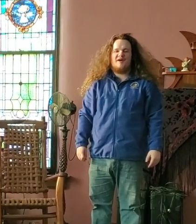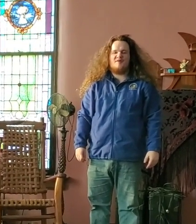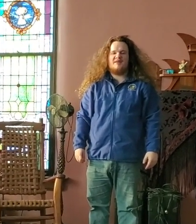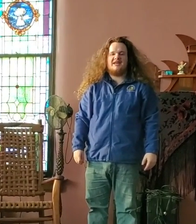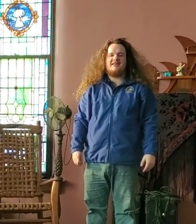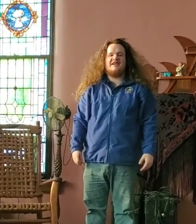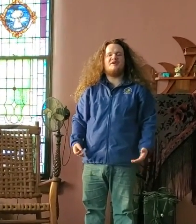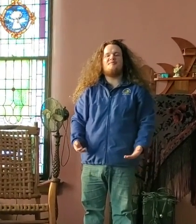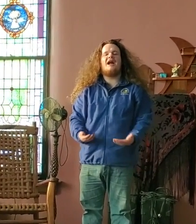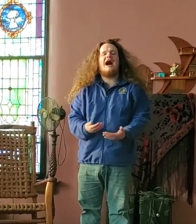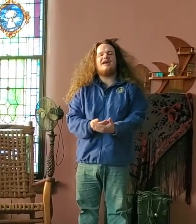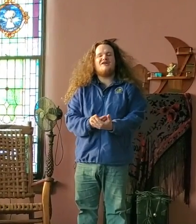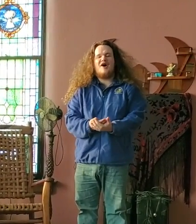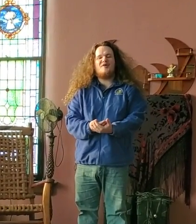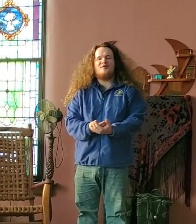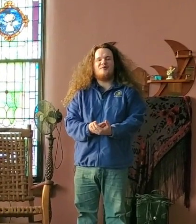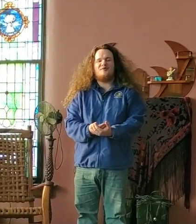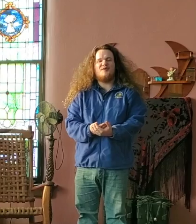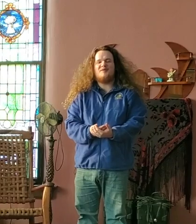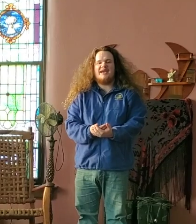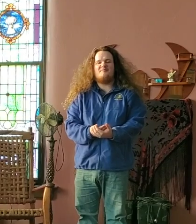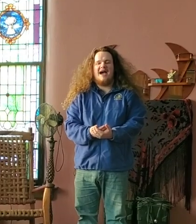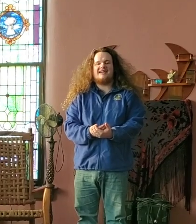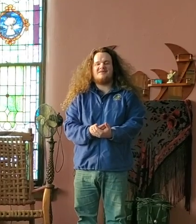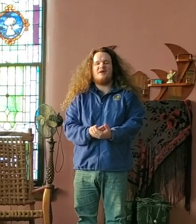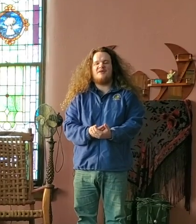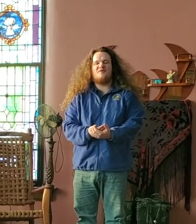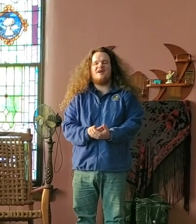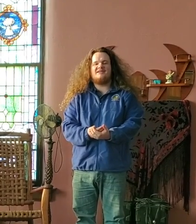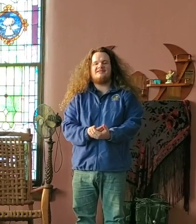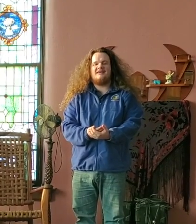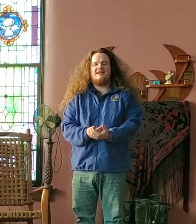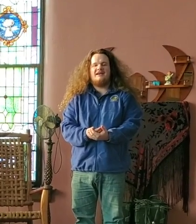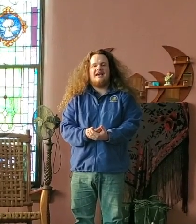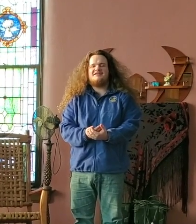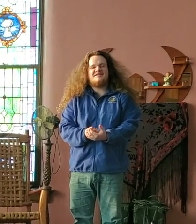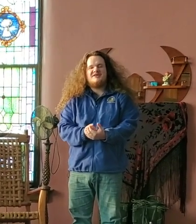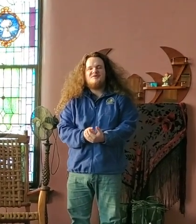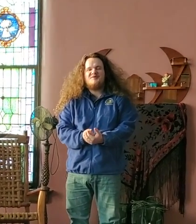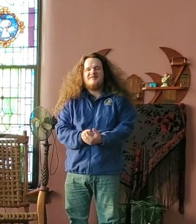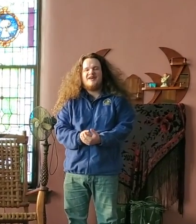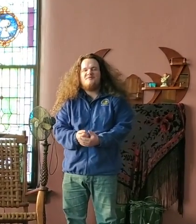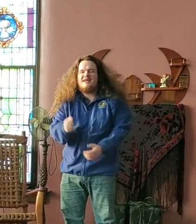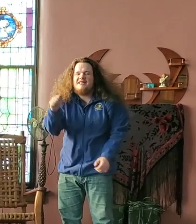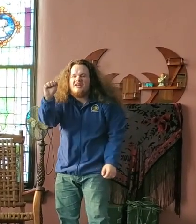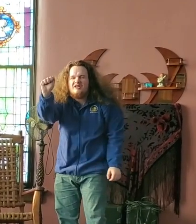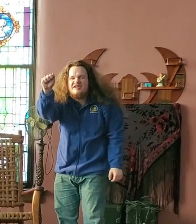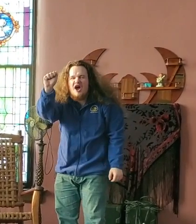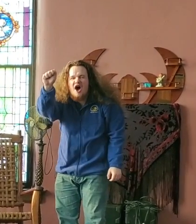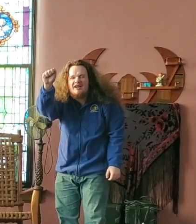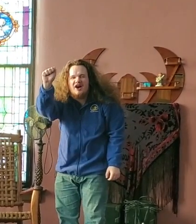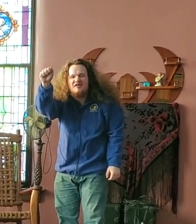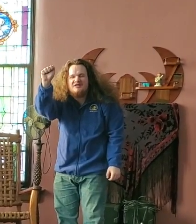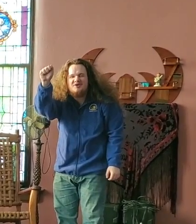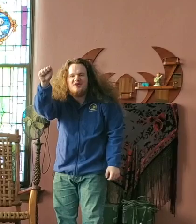home than a theater. But I know we will get back to what it was, and soon there will be a little knock on the door.